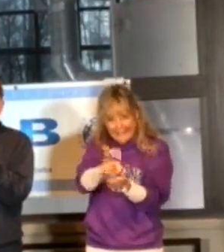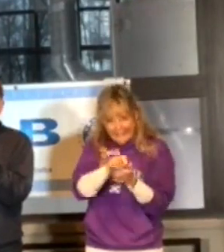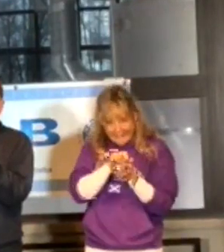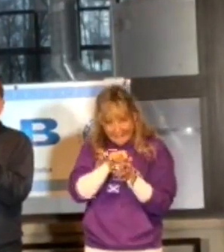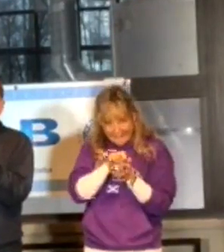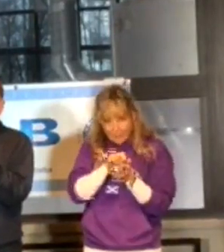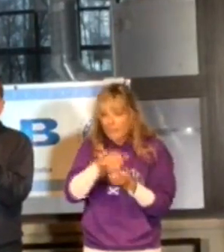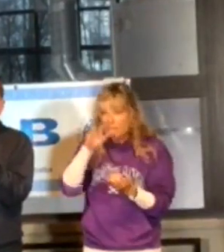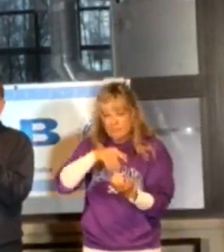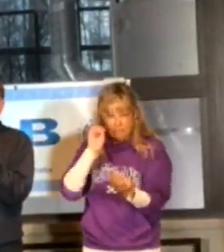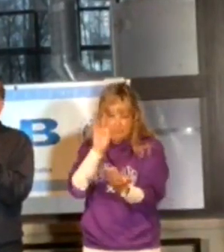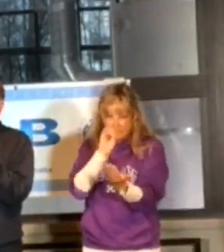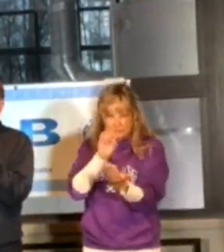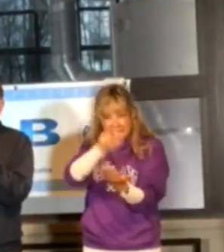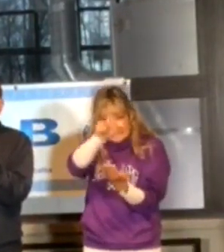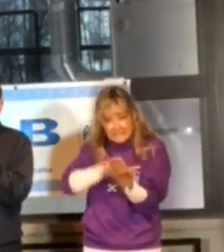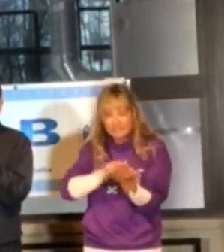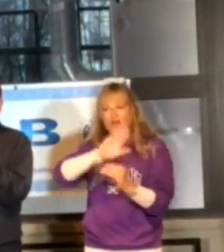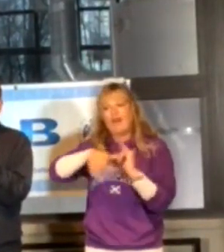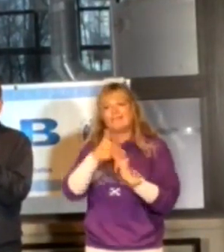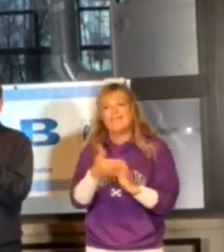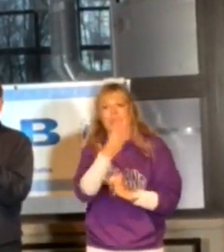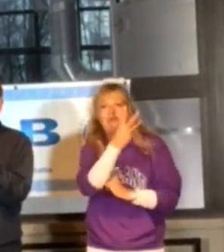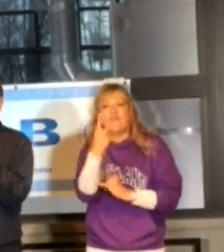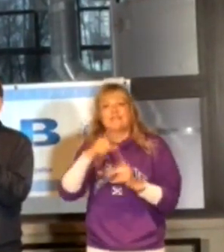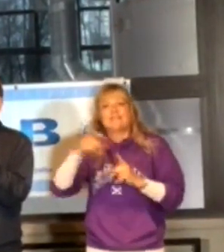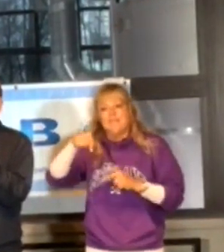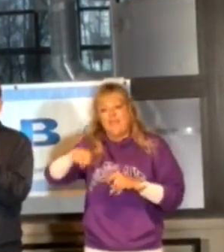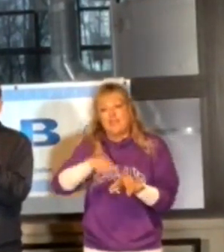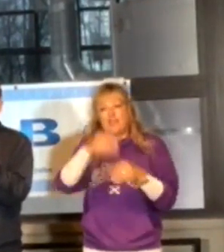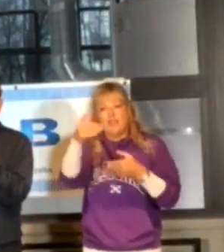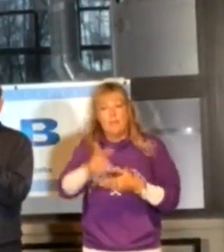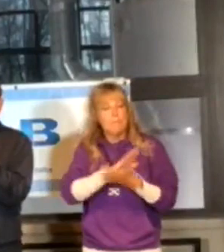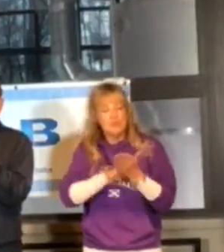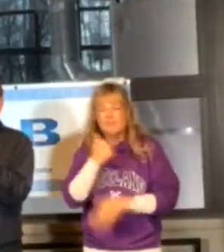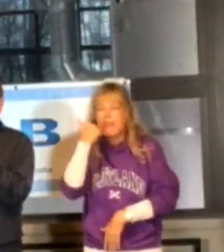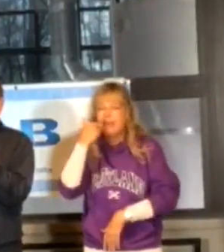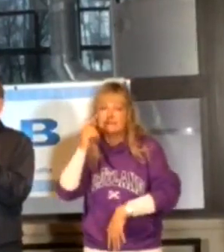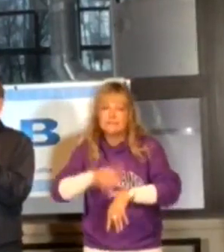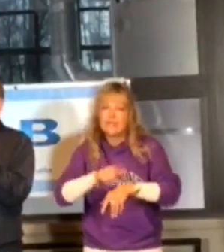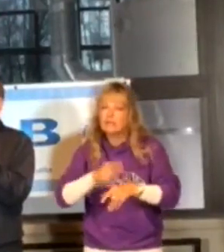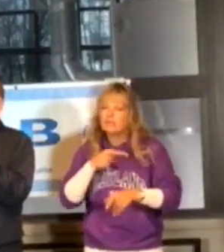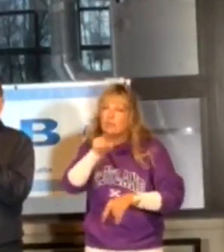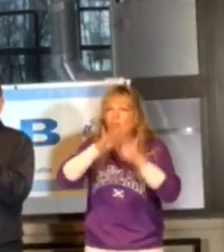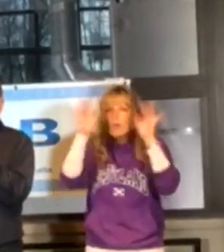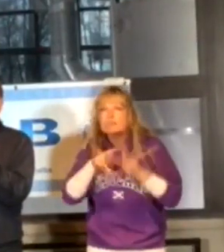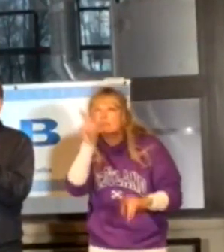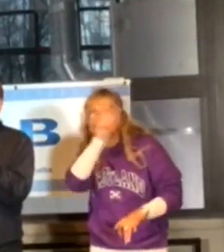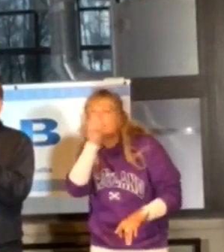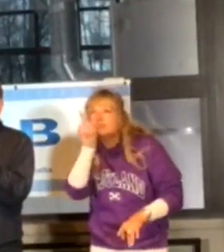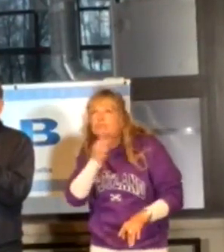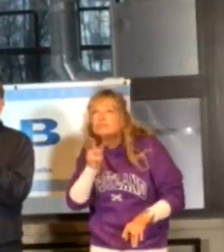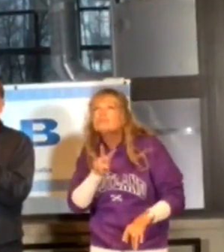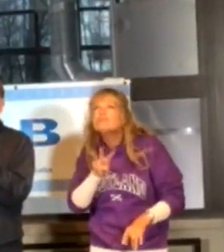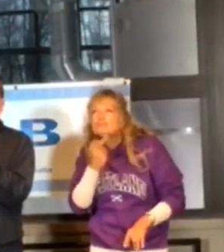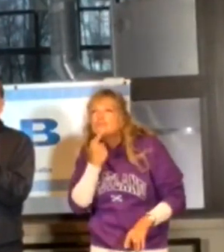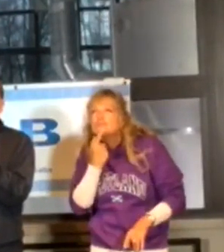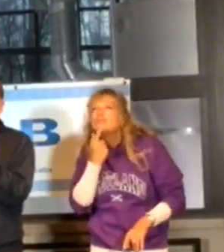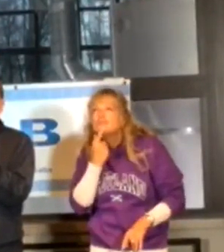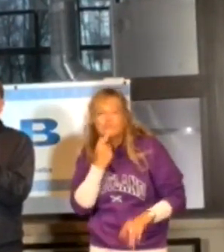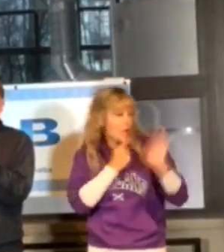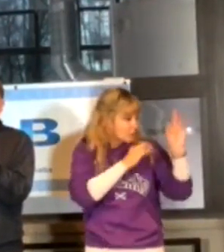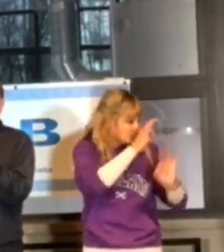this year. So you have plenty of time to examine it, to go on the website, to ask whatever questions you